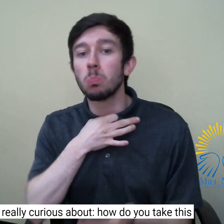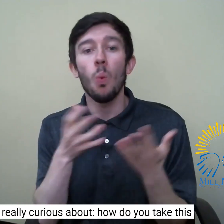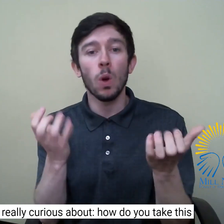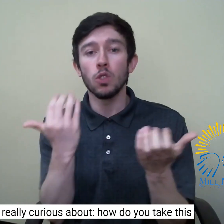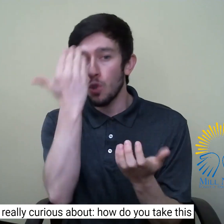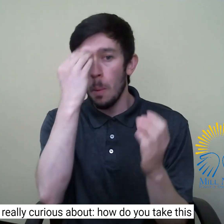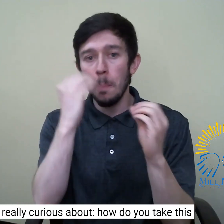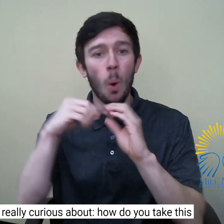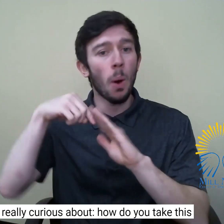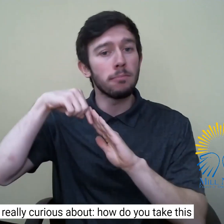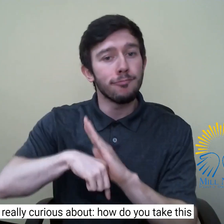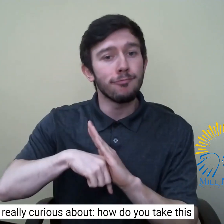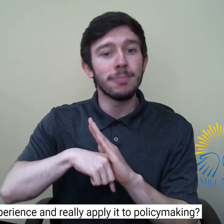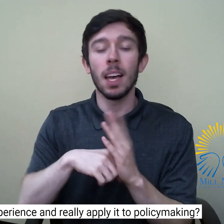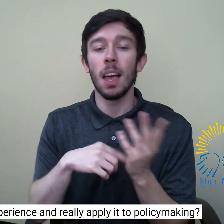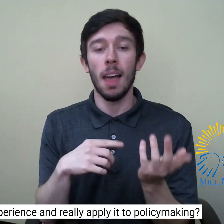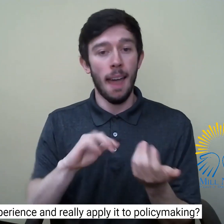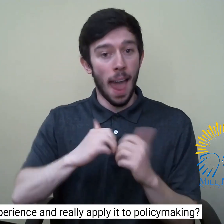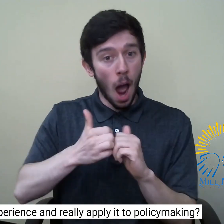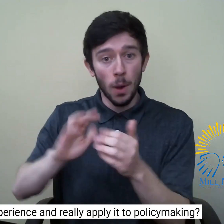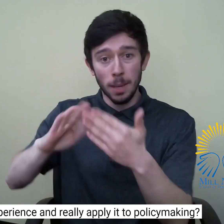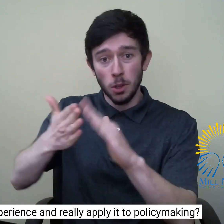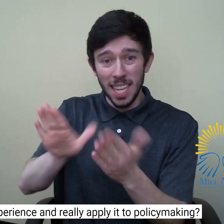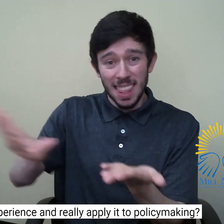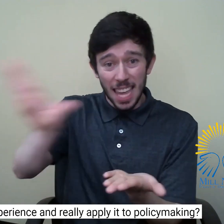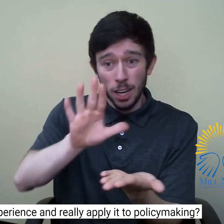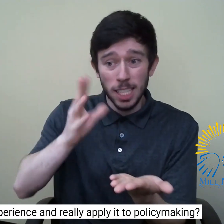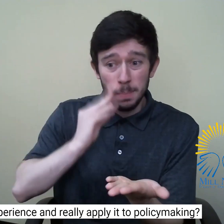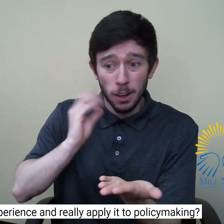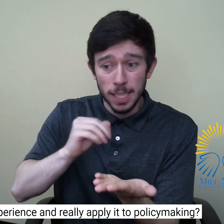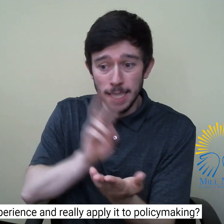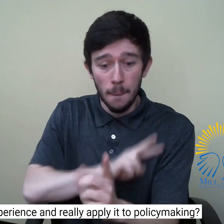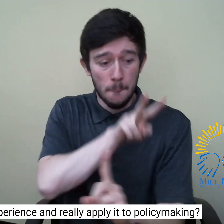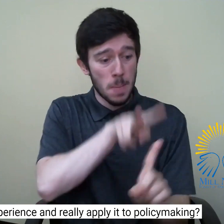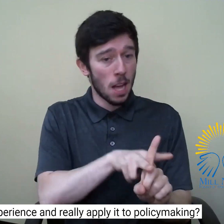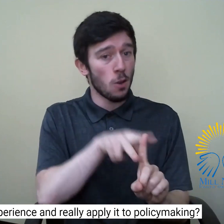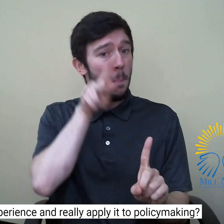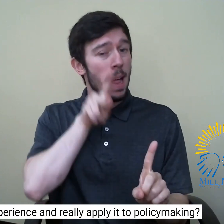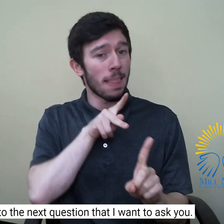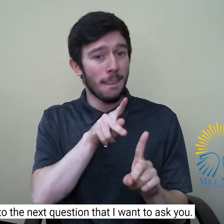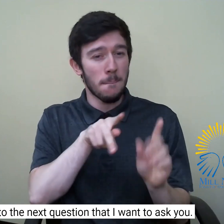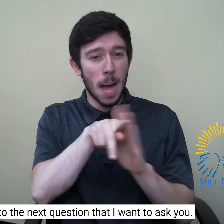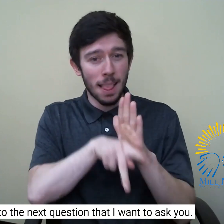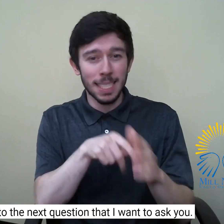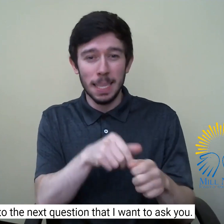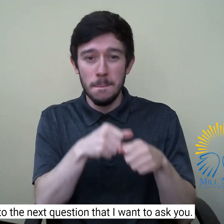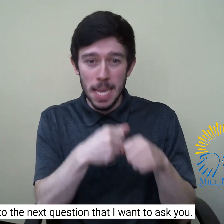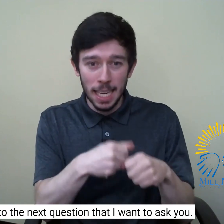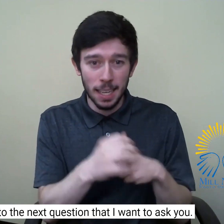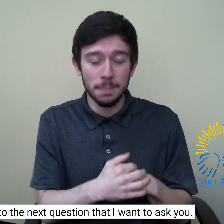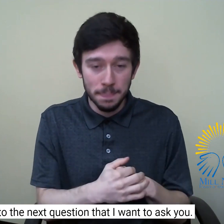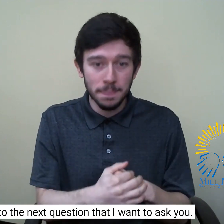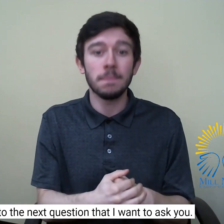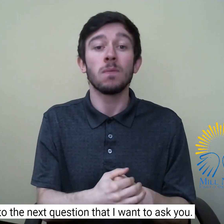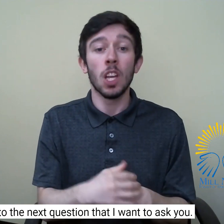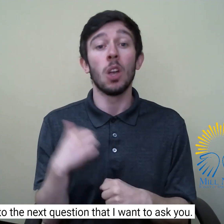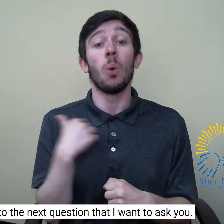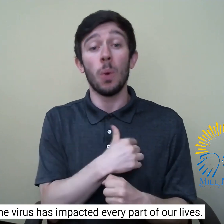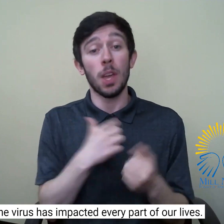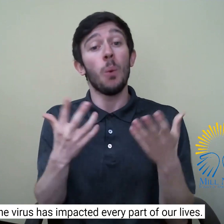about. How do you take this community experience and really apply it to policymaking? Which leads to the next question that I want to ask you. We know